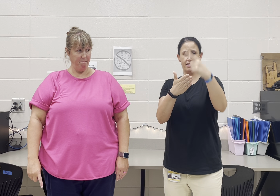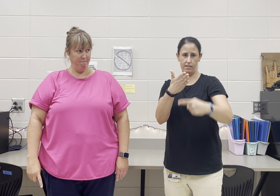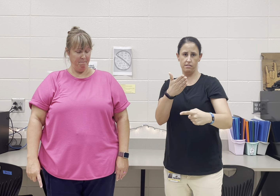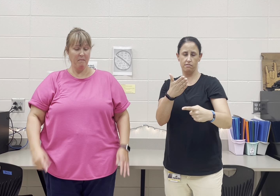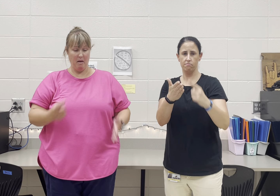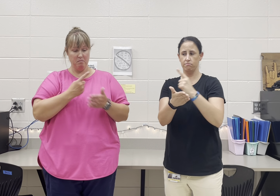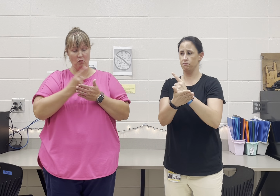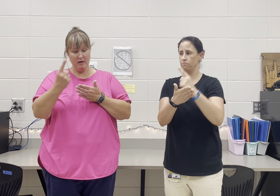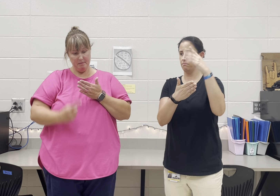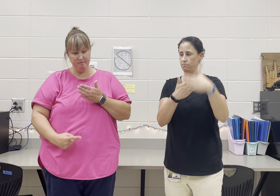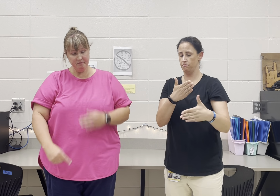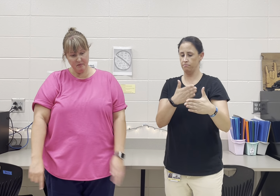weekend.